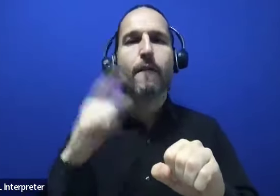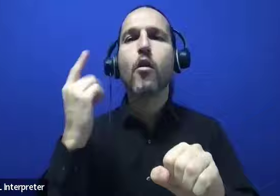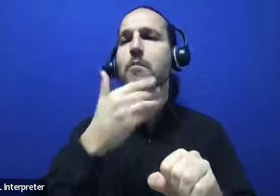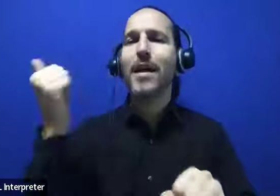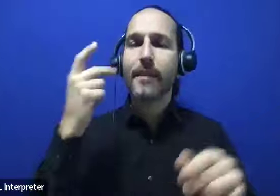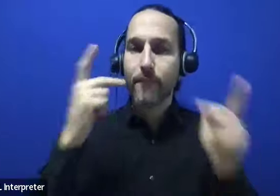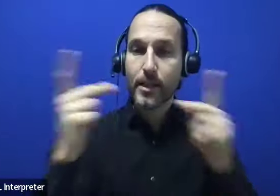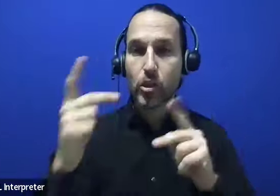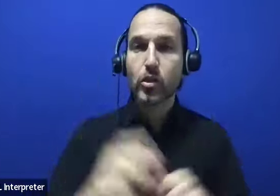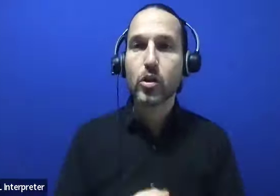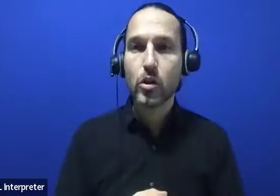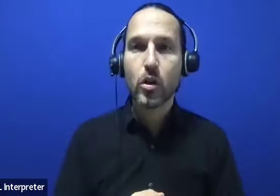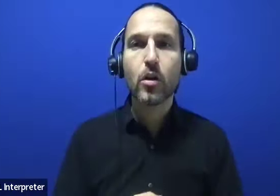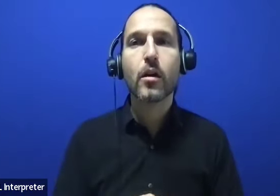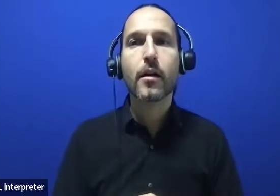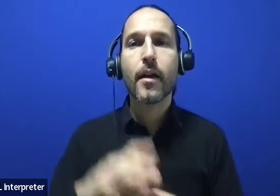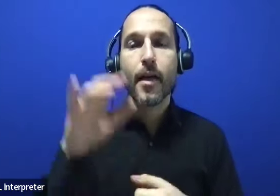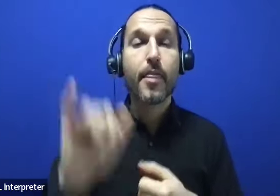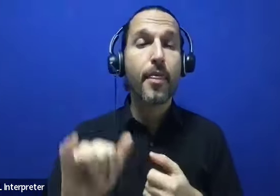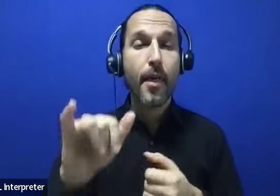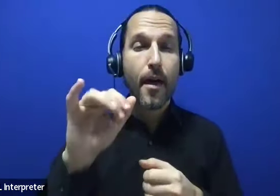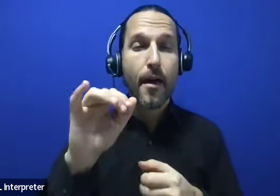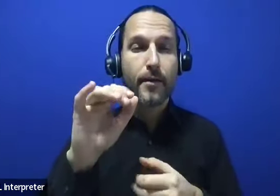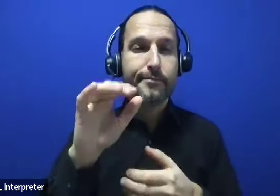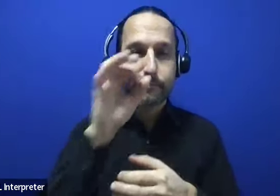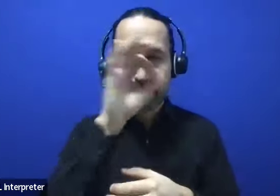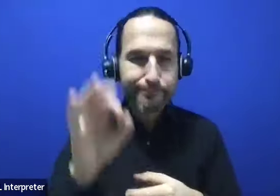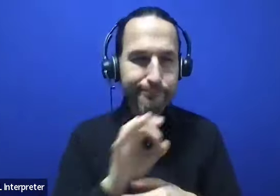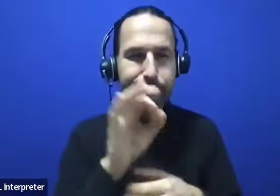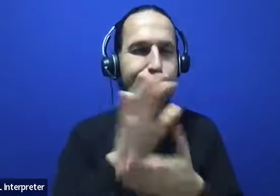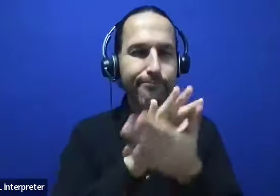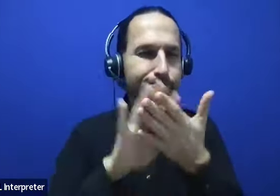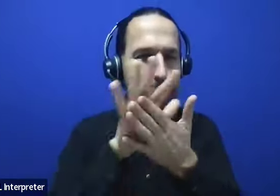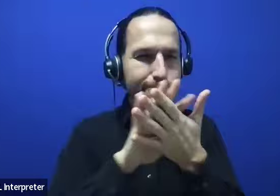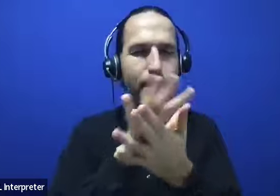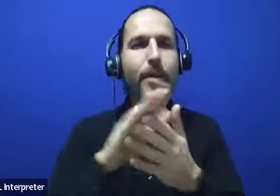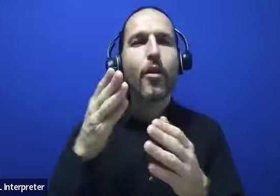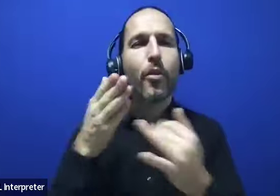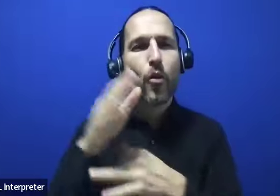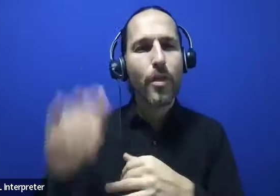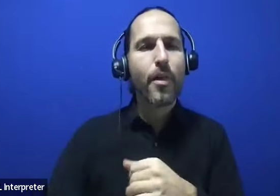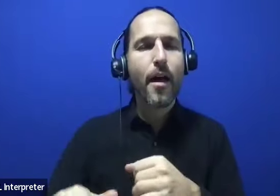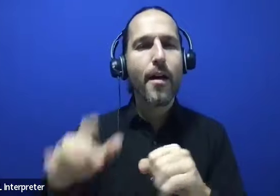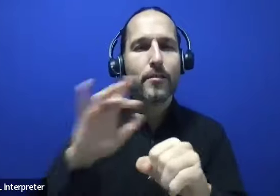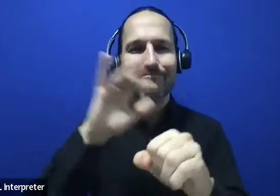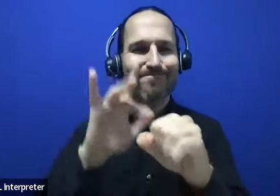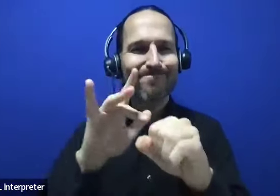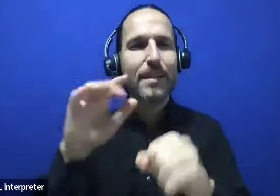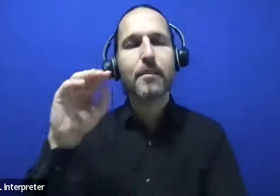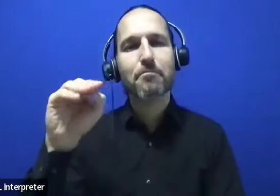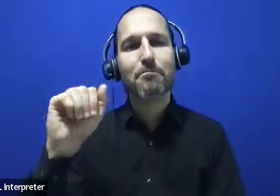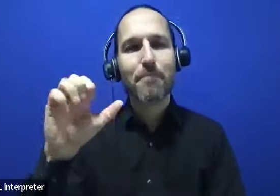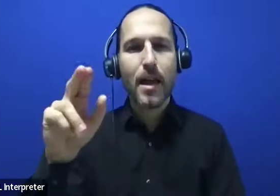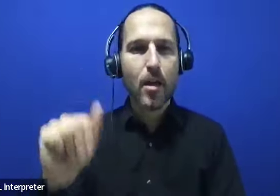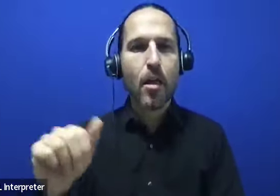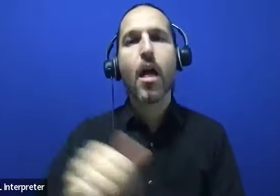his coloboma goes right through the macula. The other, on the left, the notation is for the